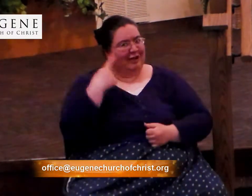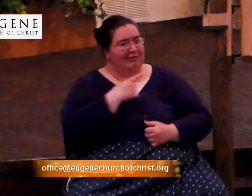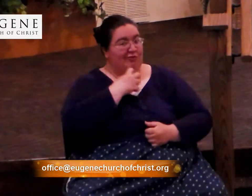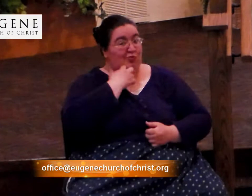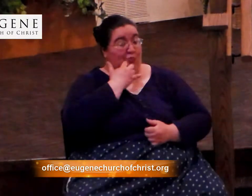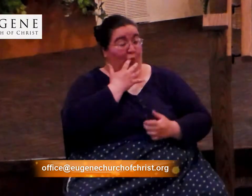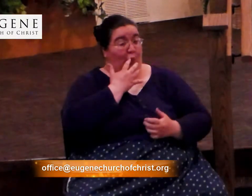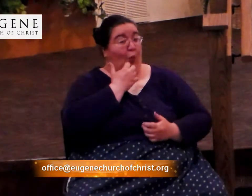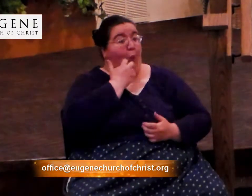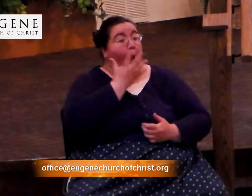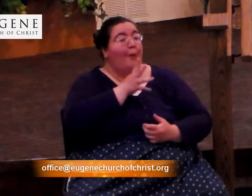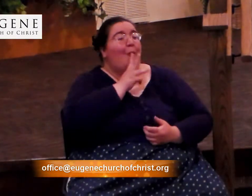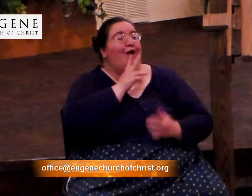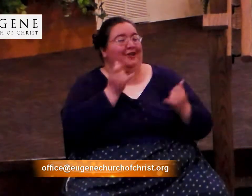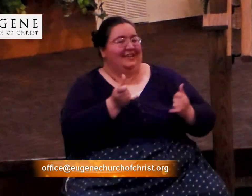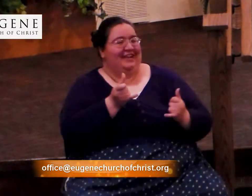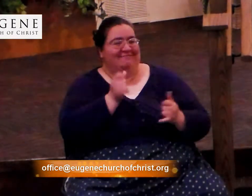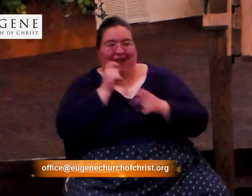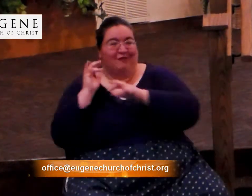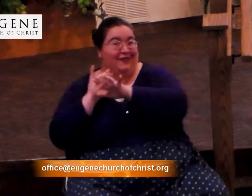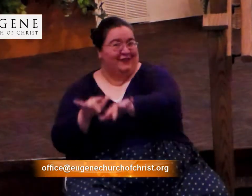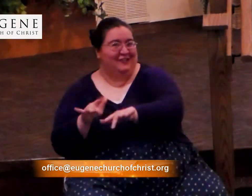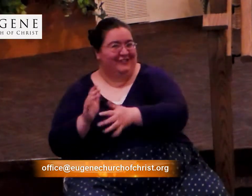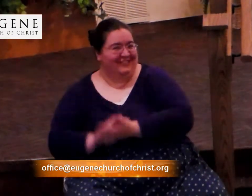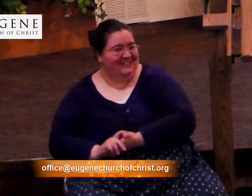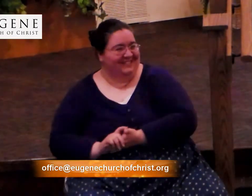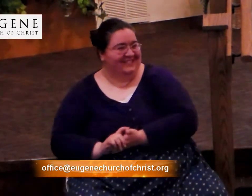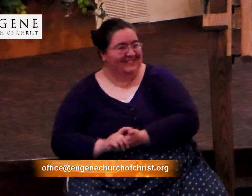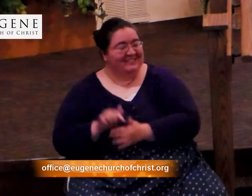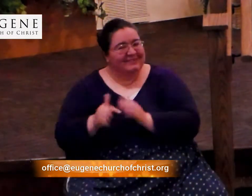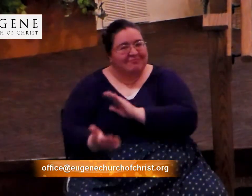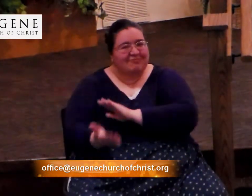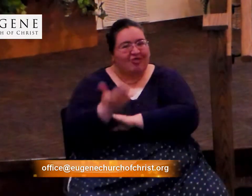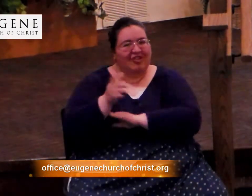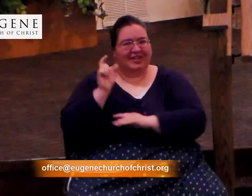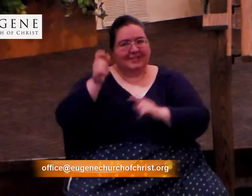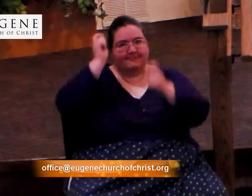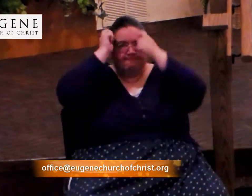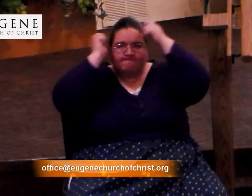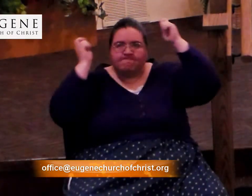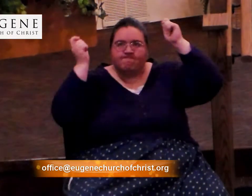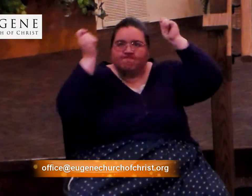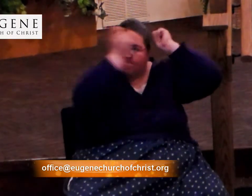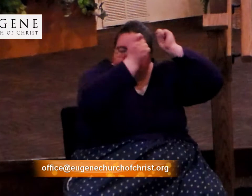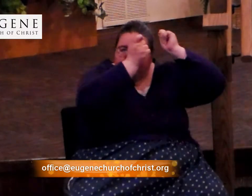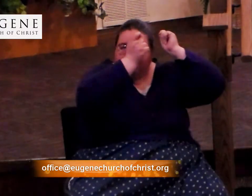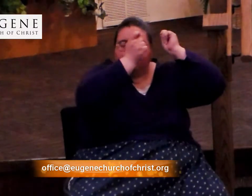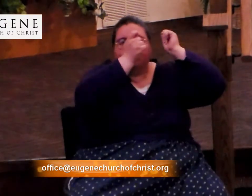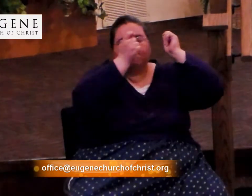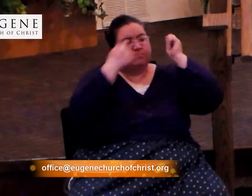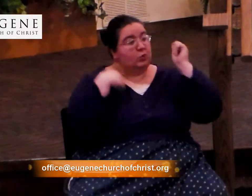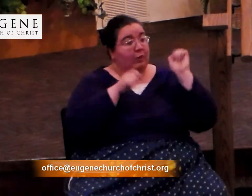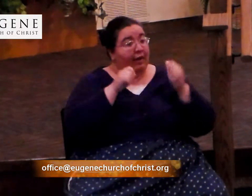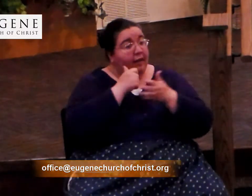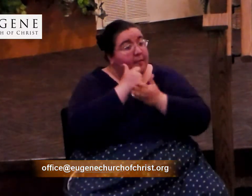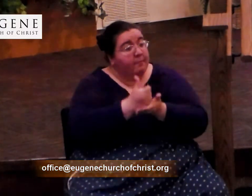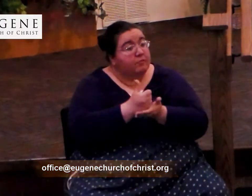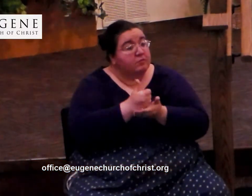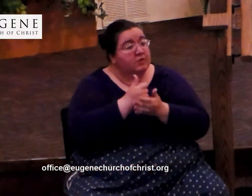This morning, if you just need to reset your walk with him, if it's something we can help with in a public way, if there's something we can pray about in your life, please come.